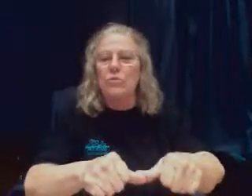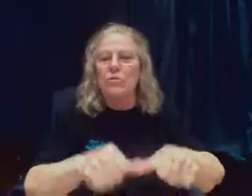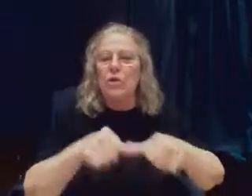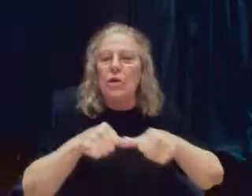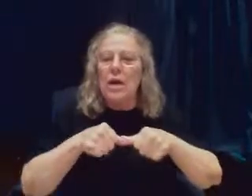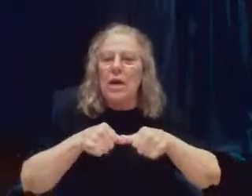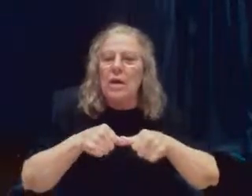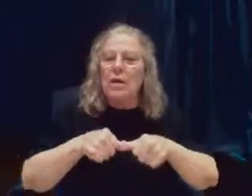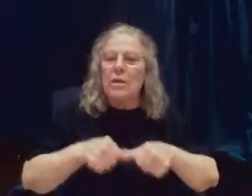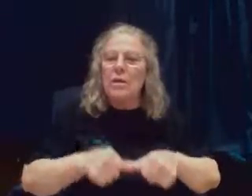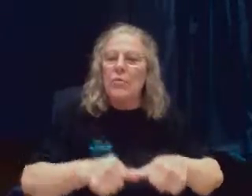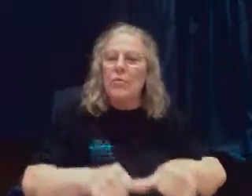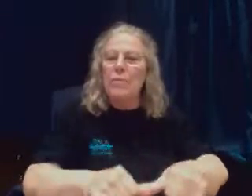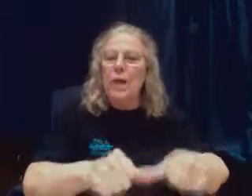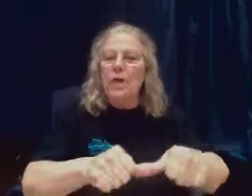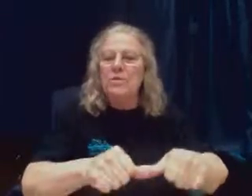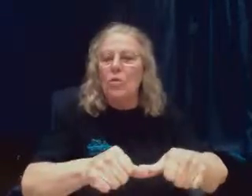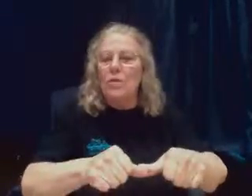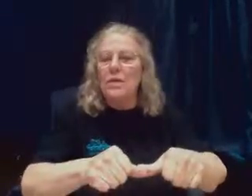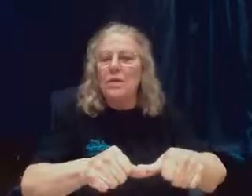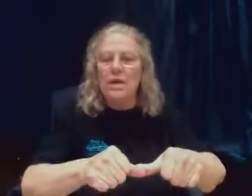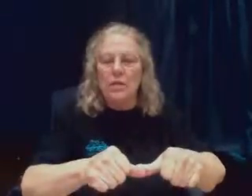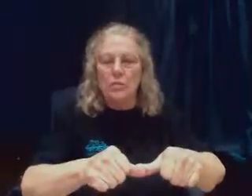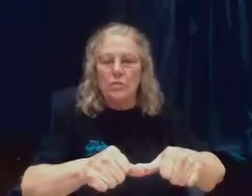future. Remains or continues.